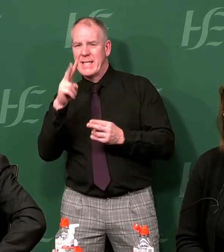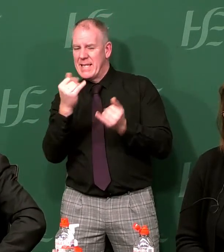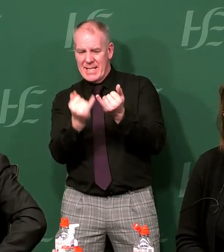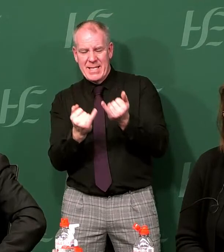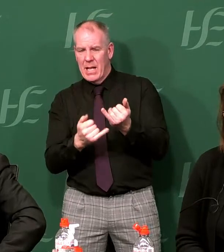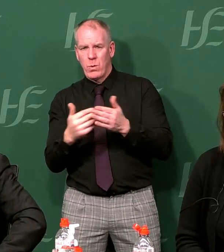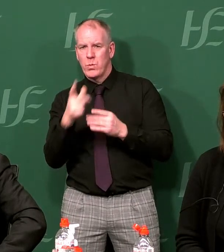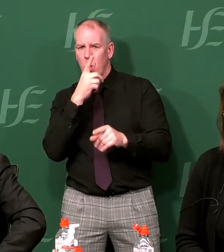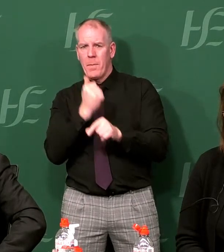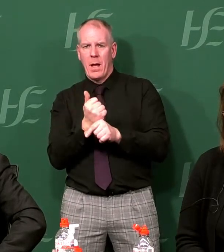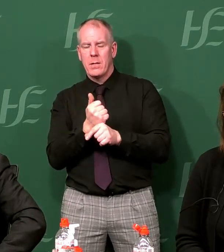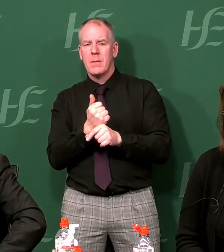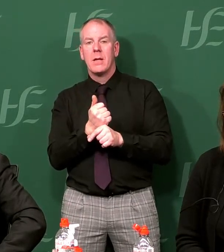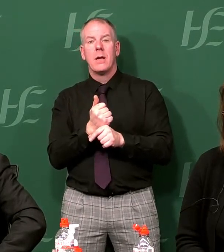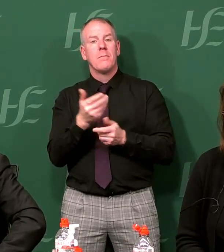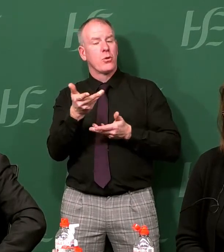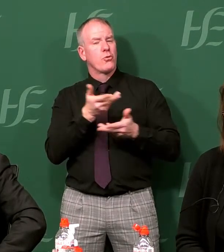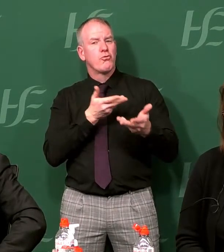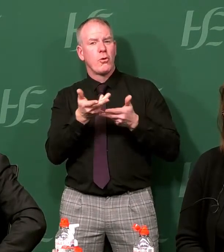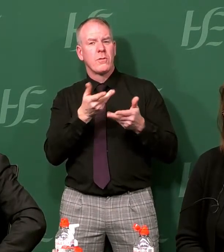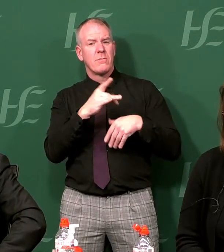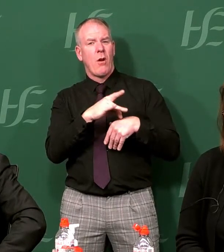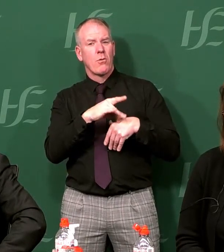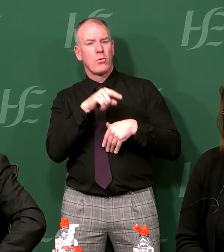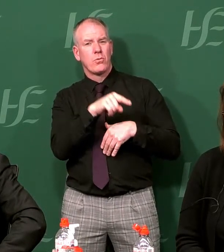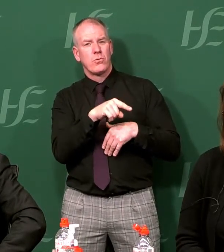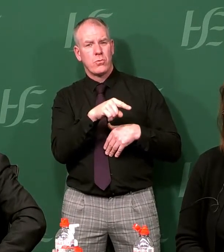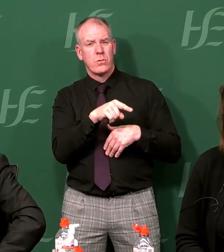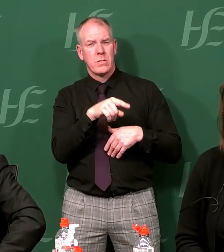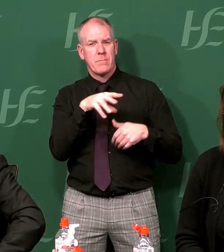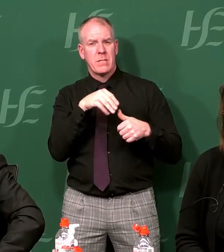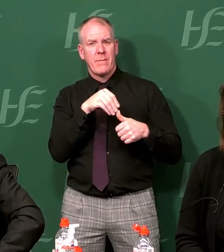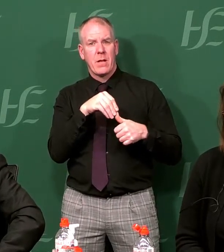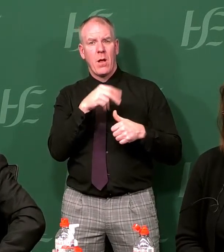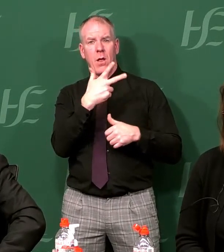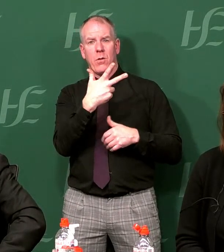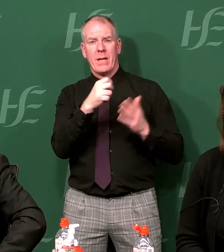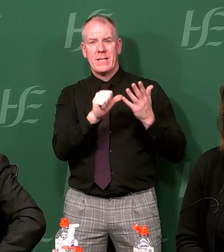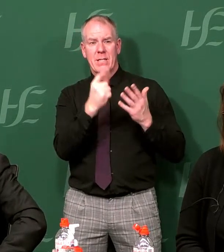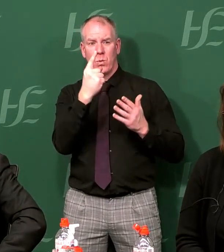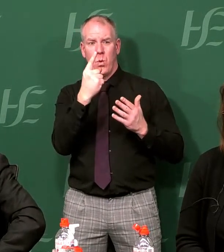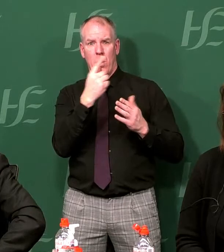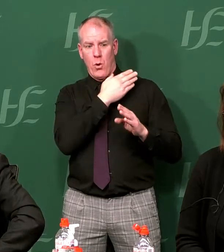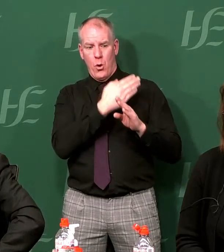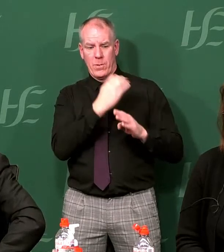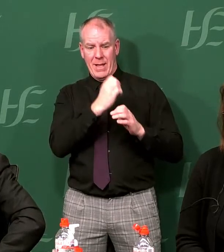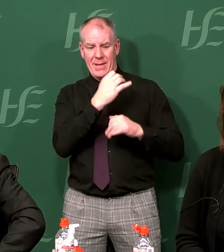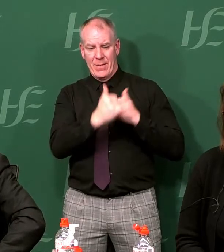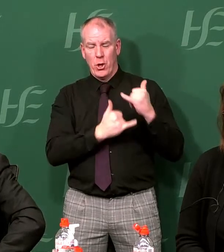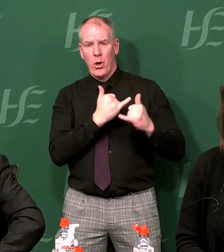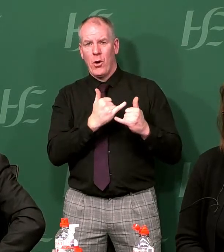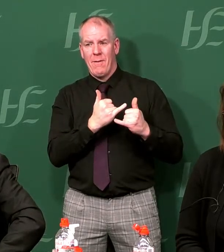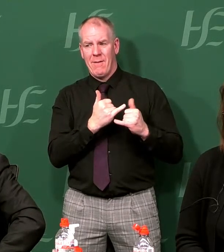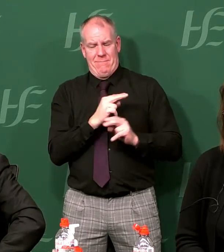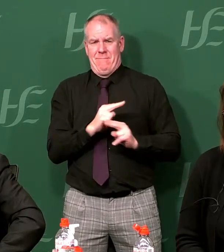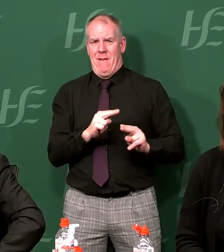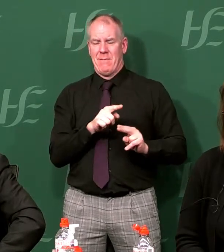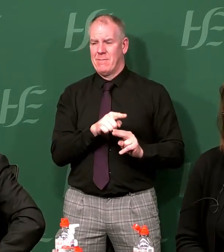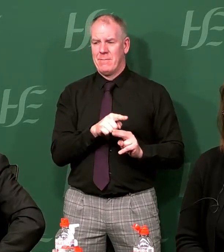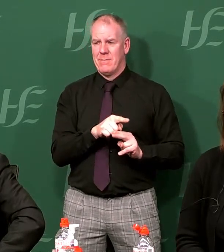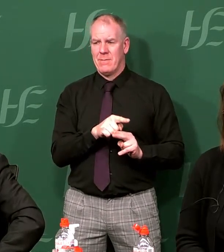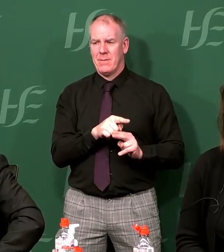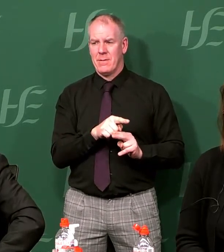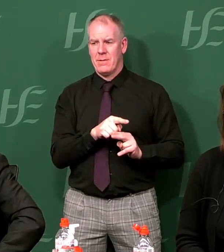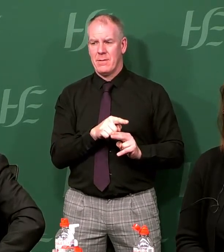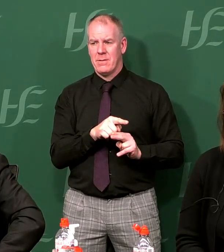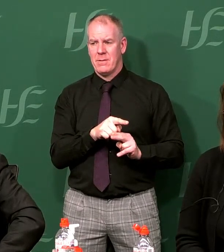5, but if you take consultants, Paul, it's 261 of the year, there's not,